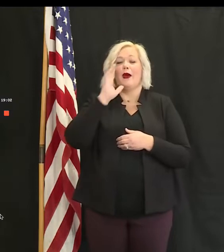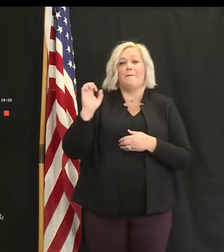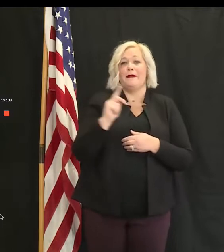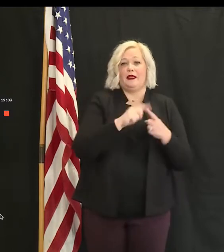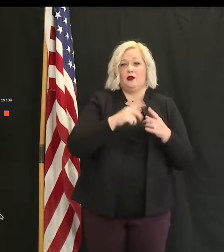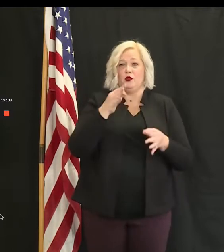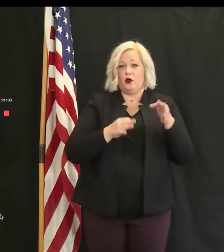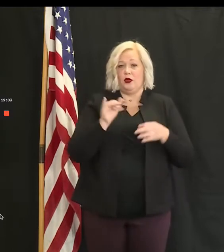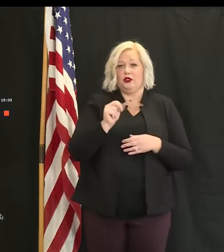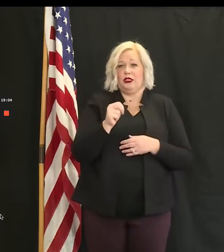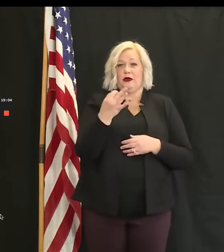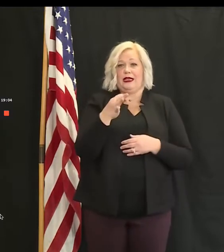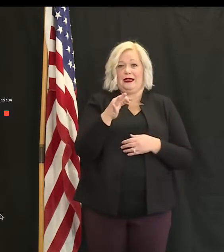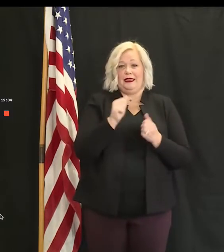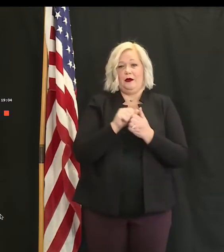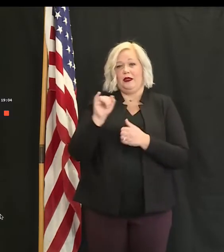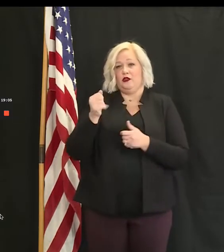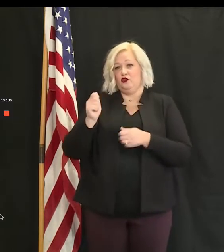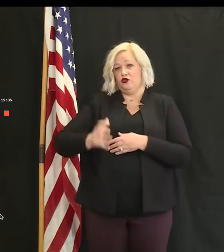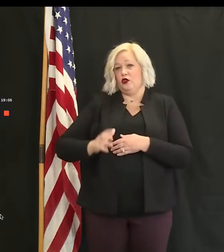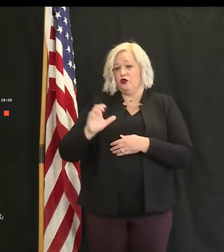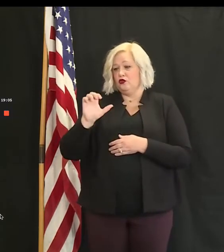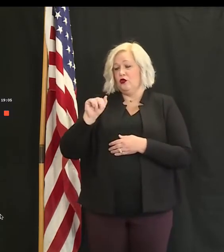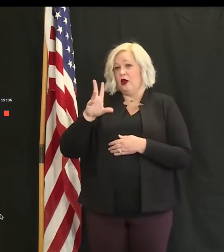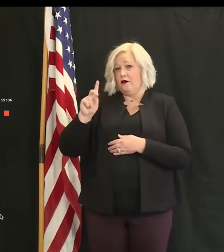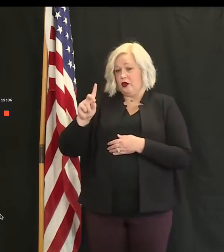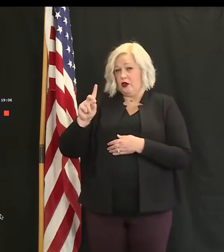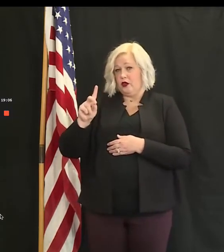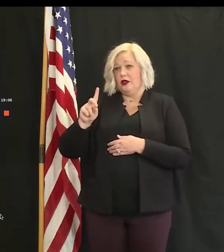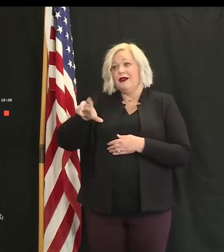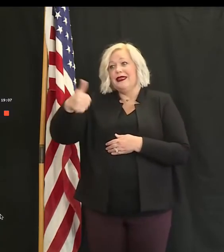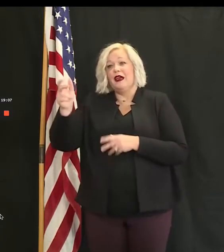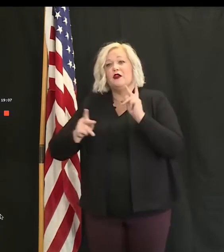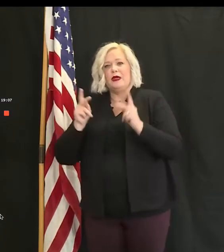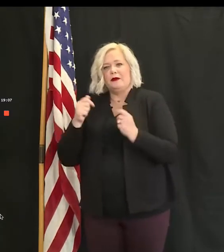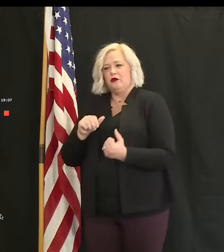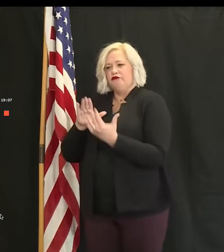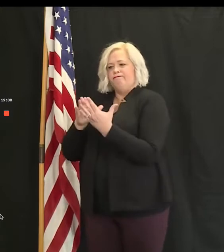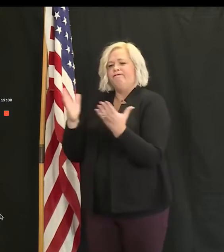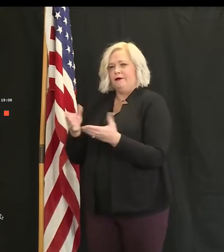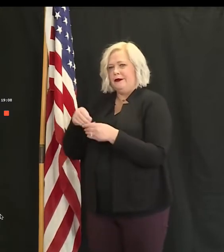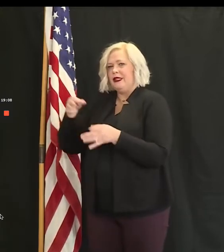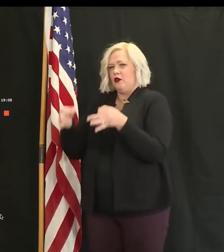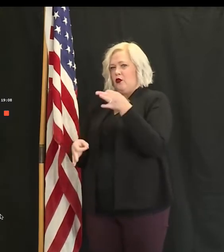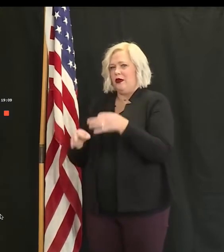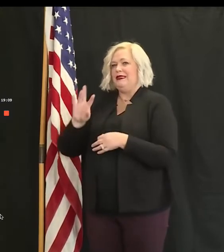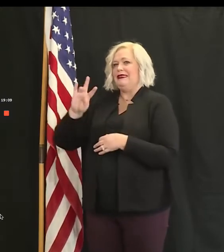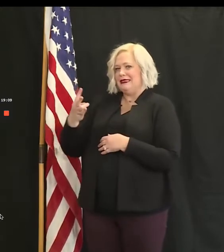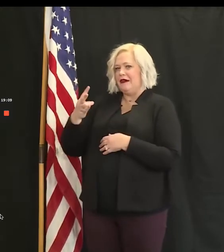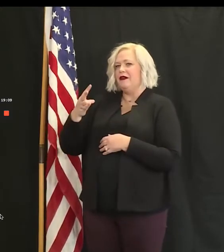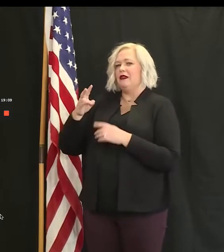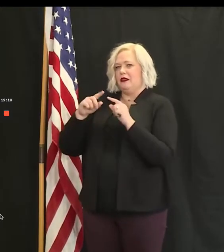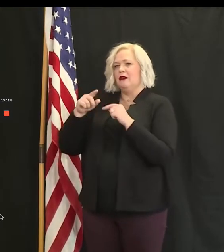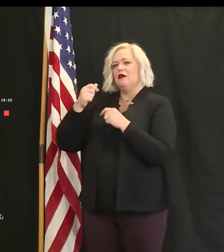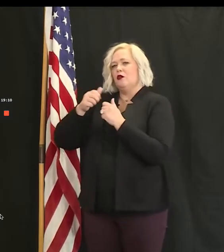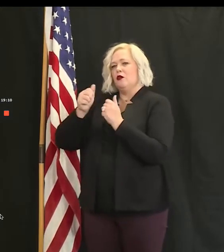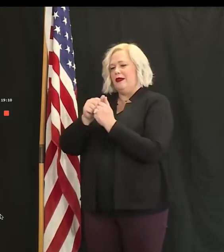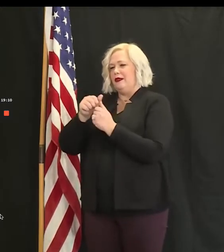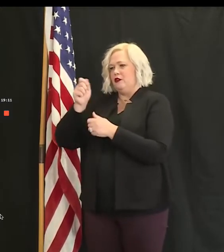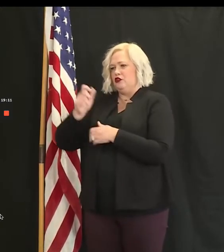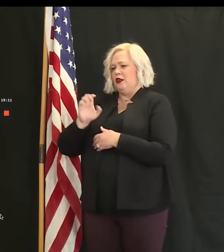January 19th before Judge Crawford. The remainder of the defendants were arraigned in the 7th Circuit Court by Judge Elizabeth